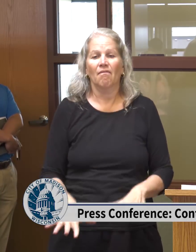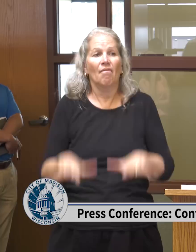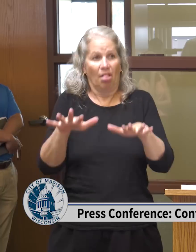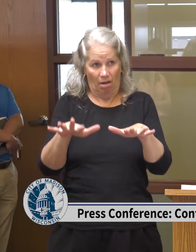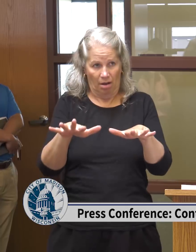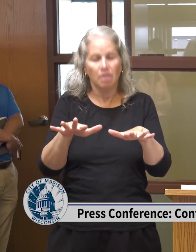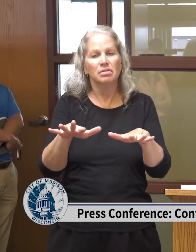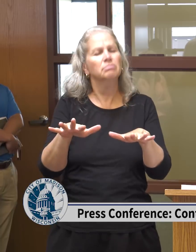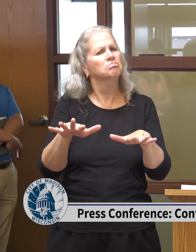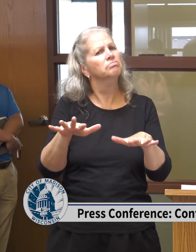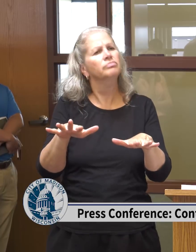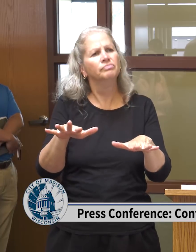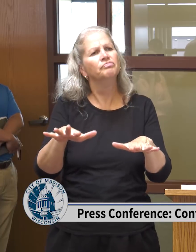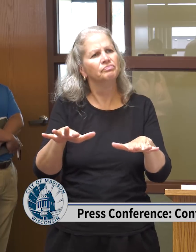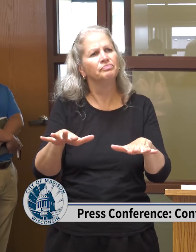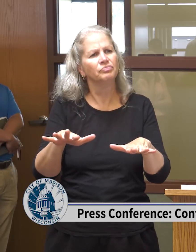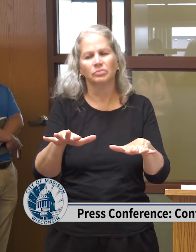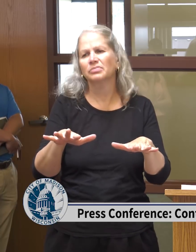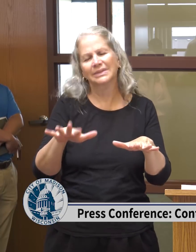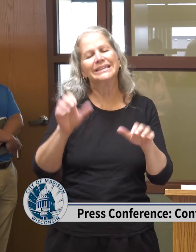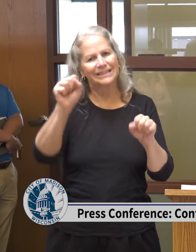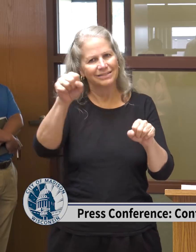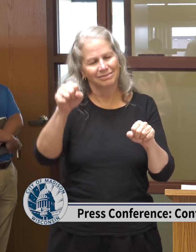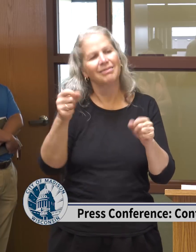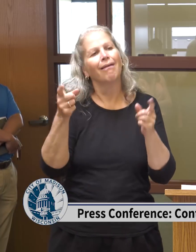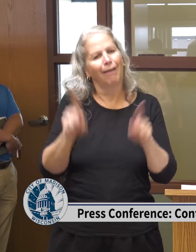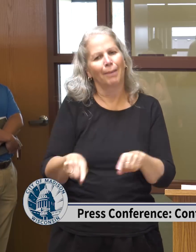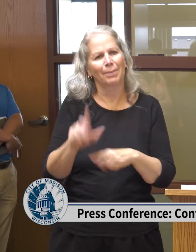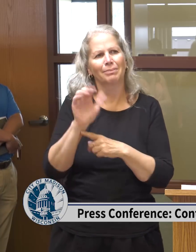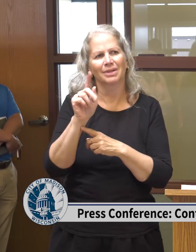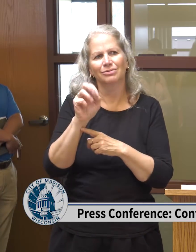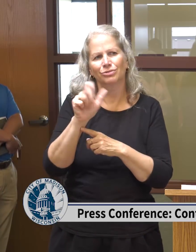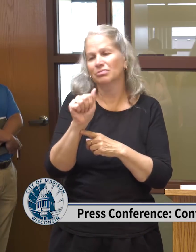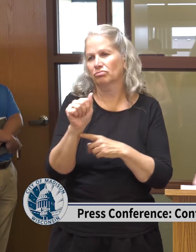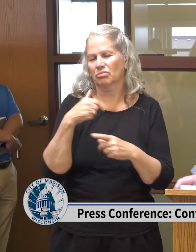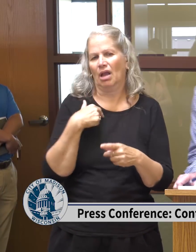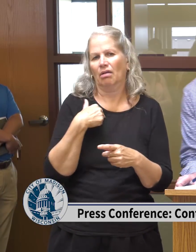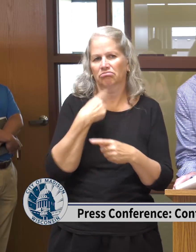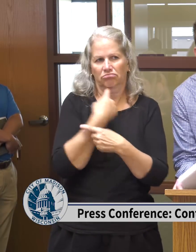water, so we recommend that people stay out of the water at this time.